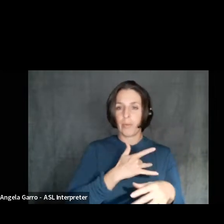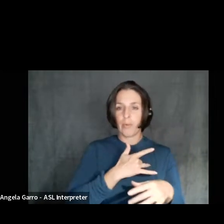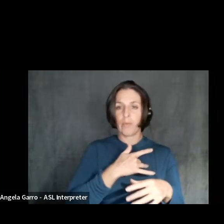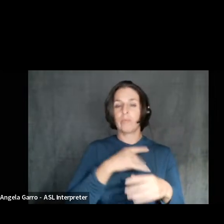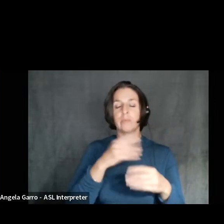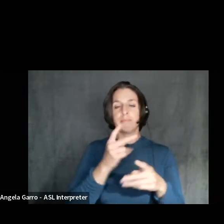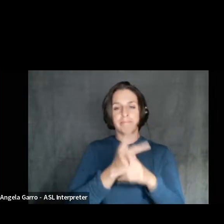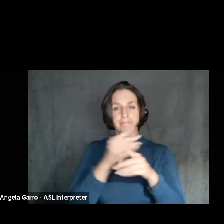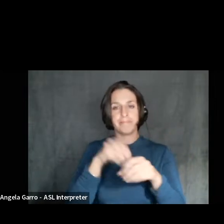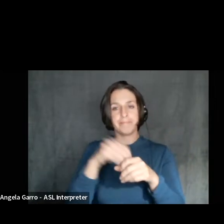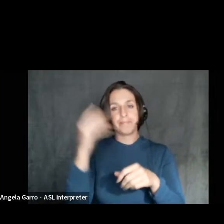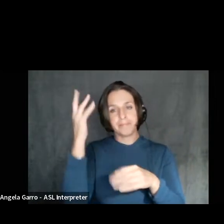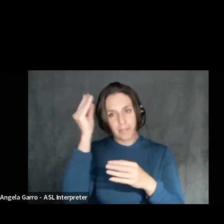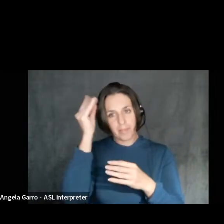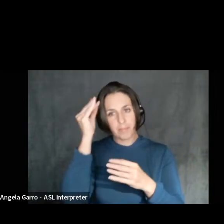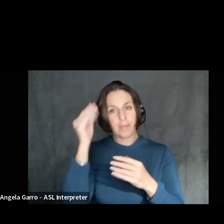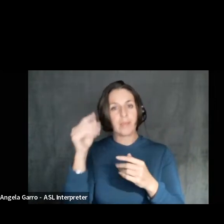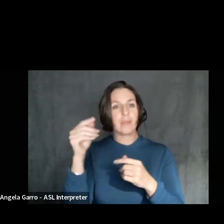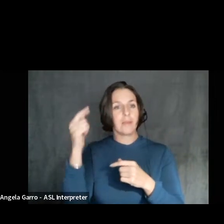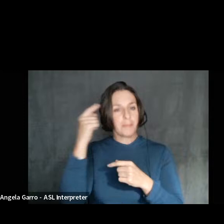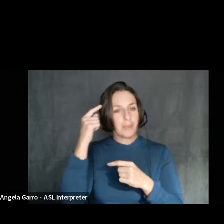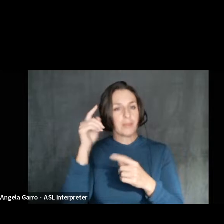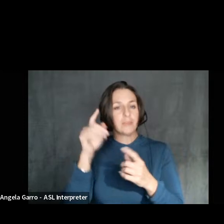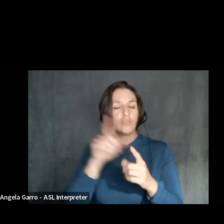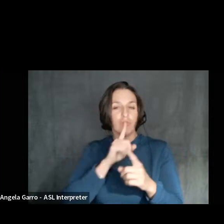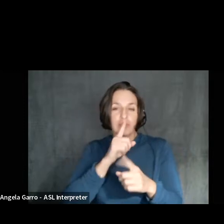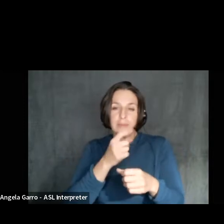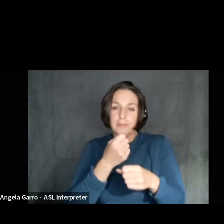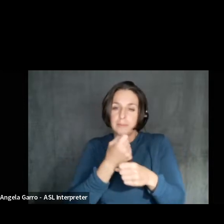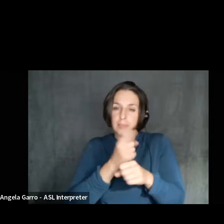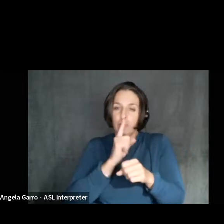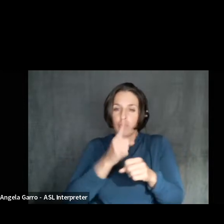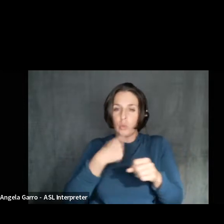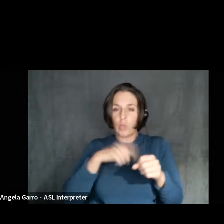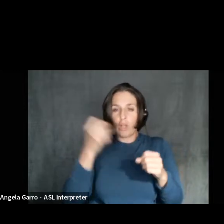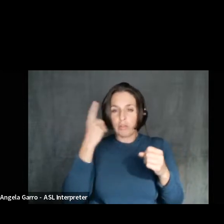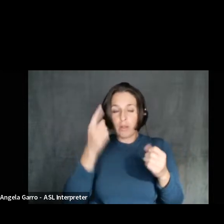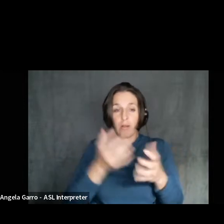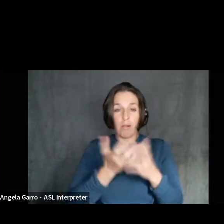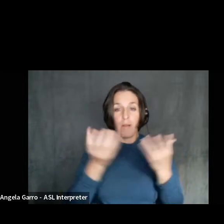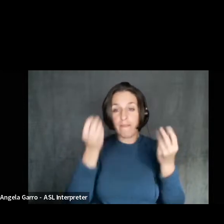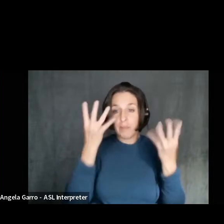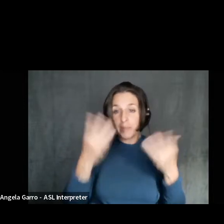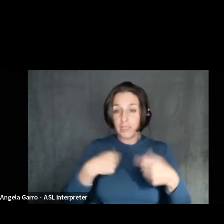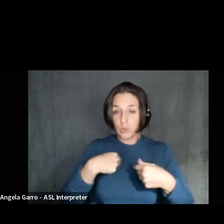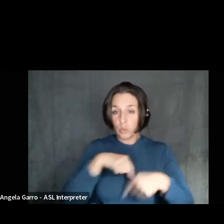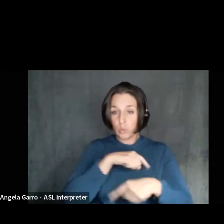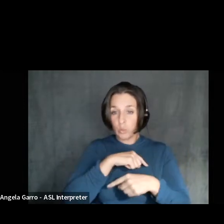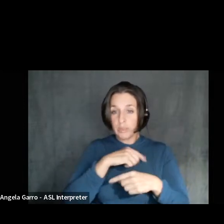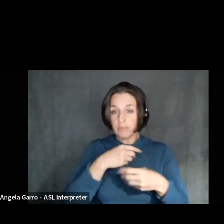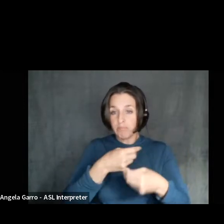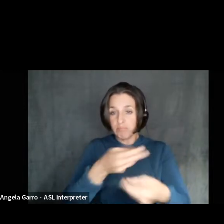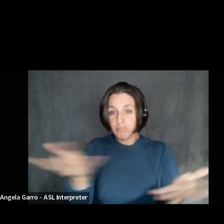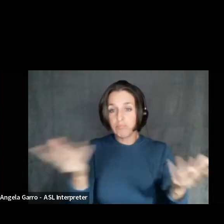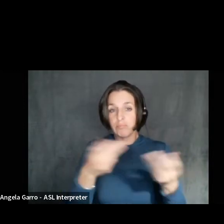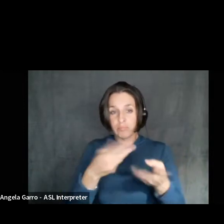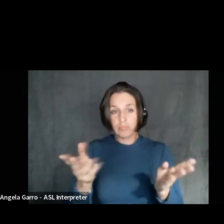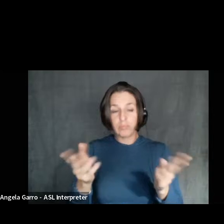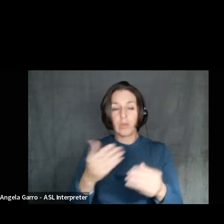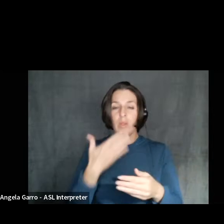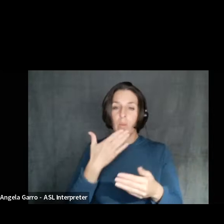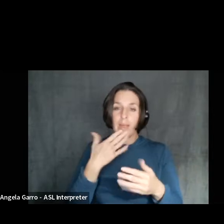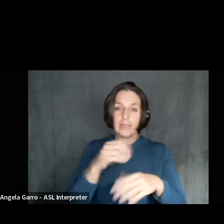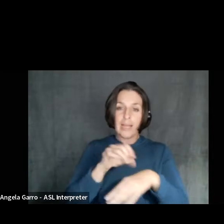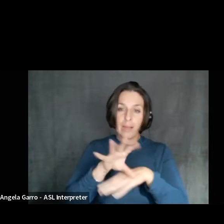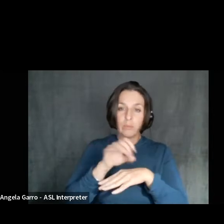sure that we understand that a lot of the information that we put out and the wellness counselors that we have and our